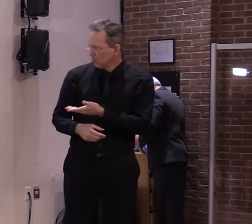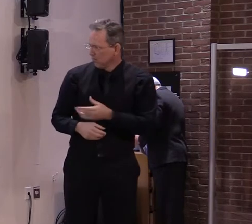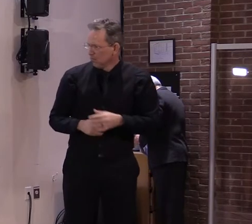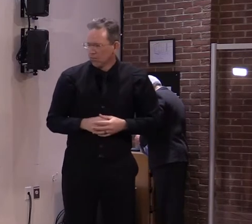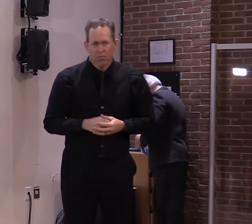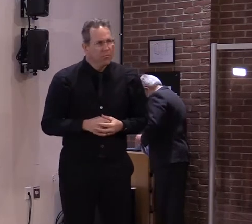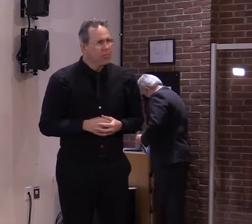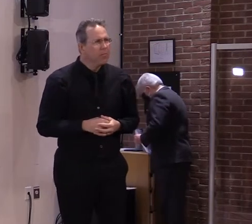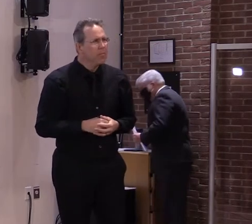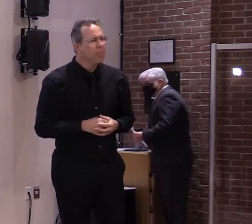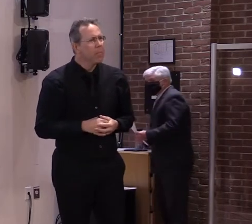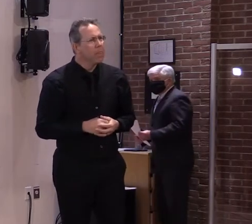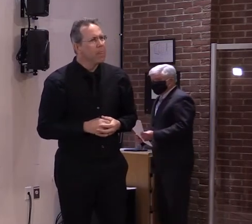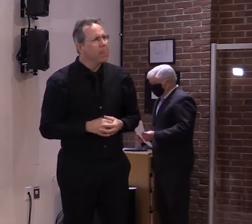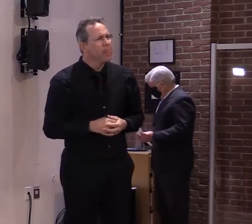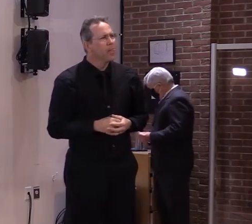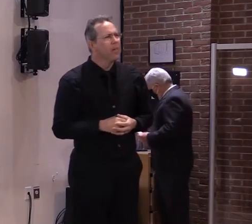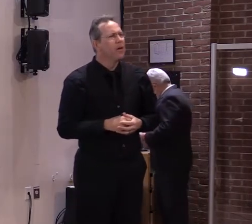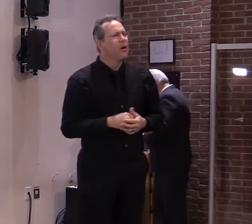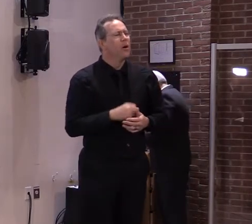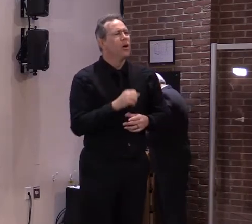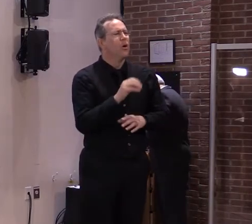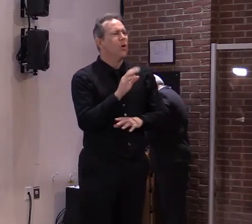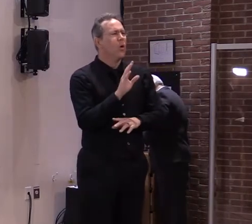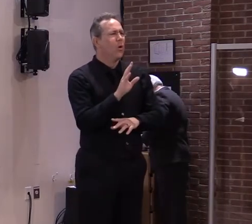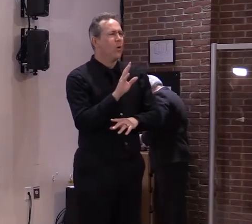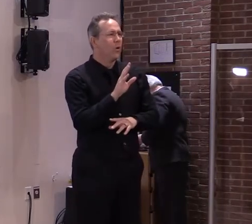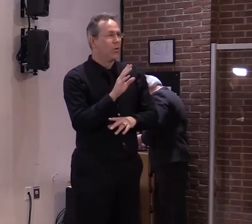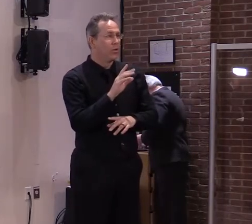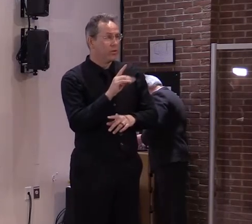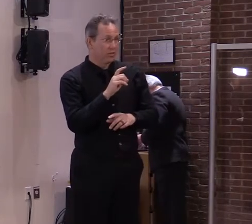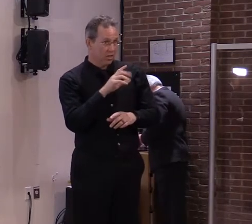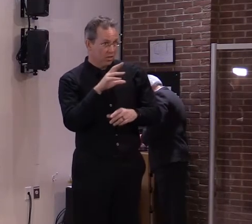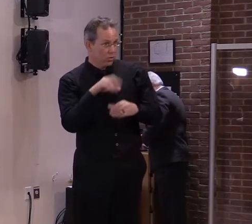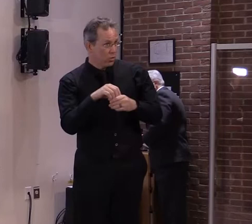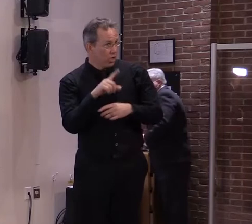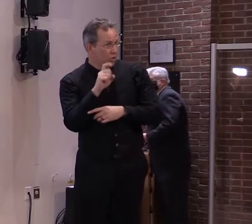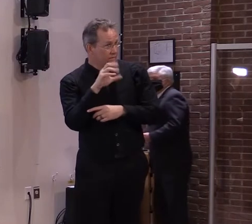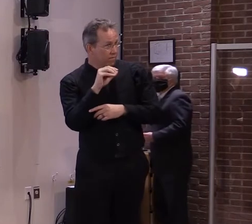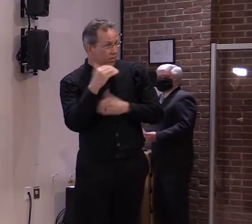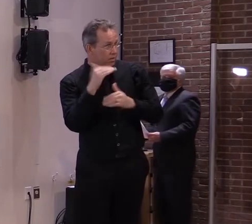So 150 indoor, 300 outdoors.